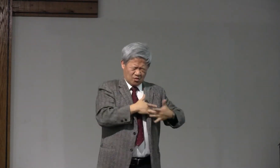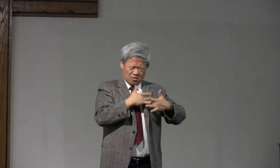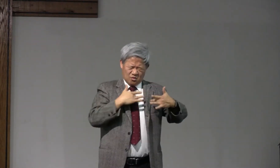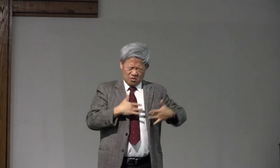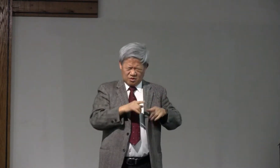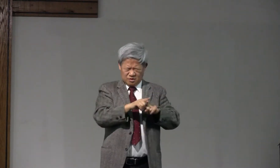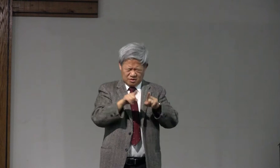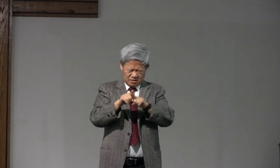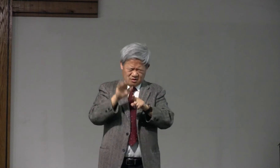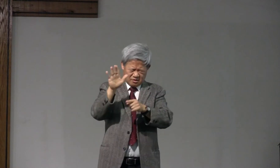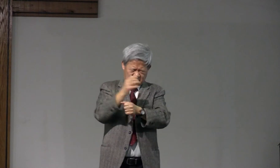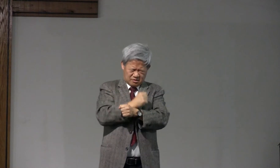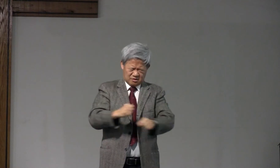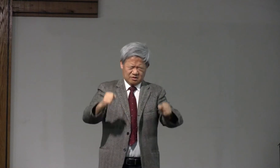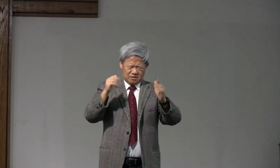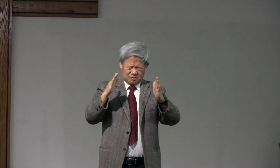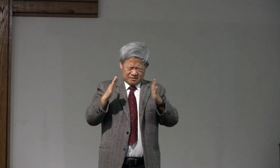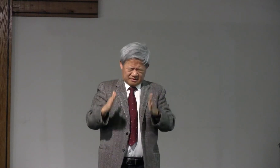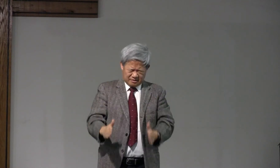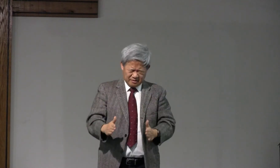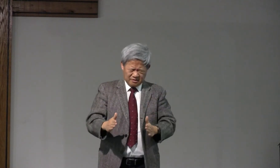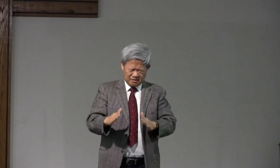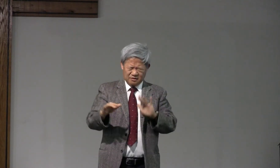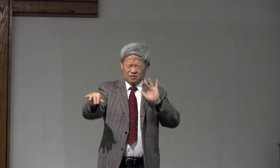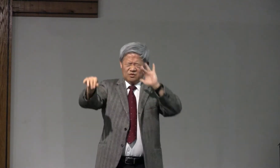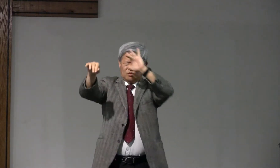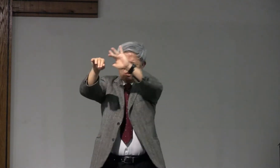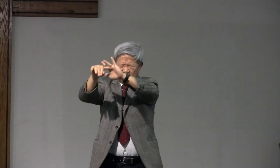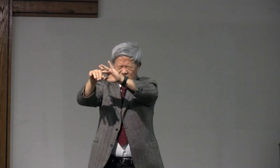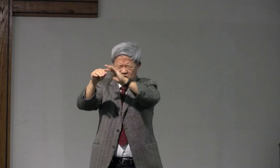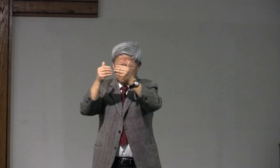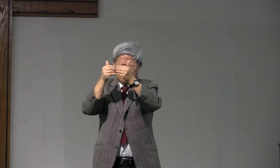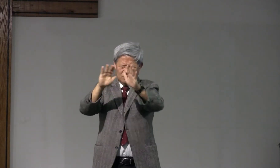He gives us eternal life as our Savior.